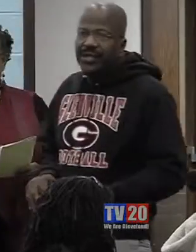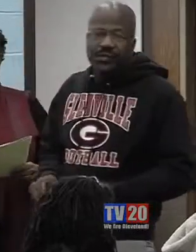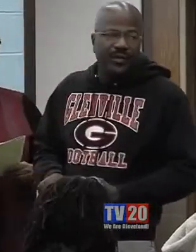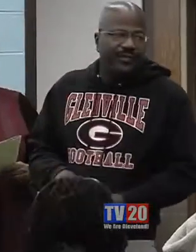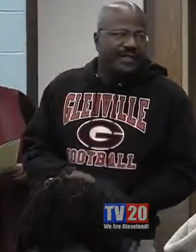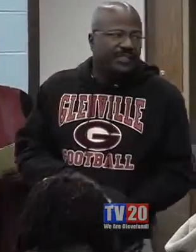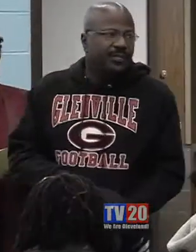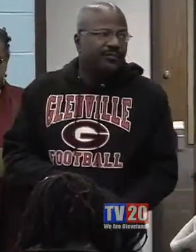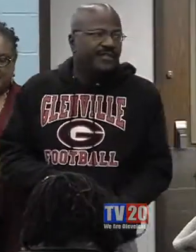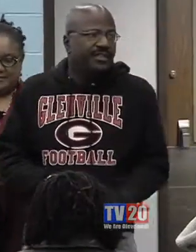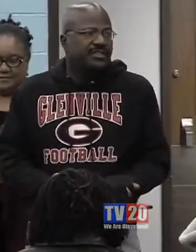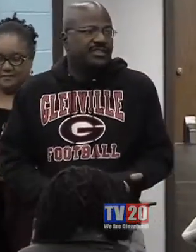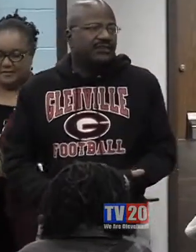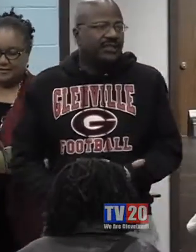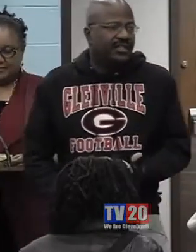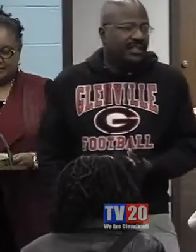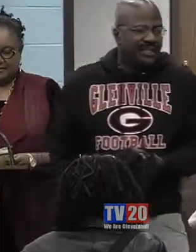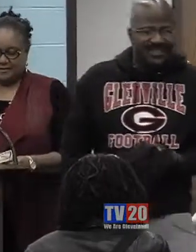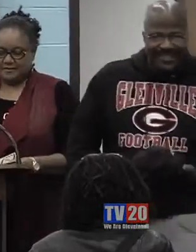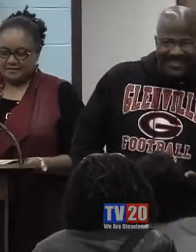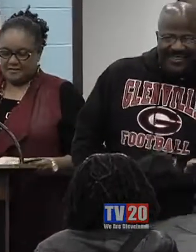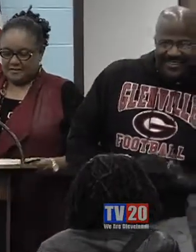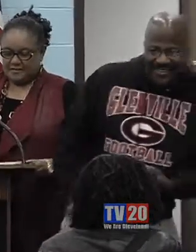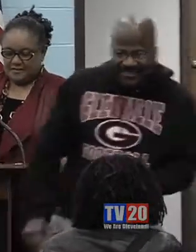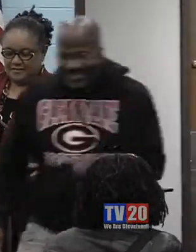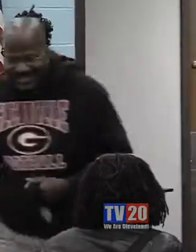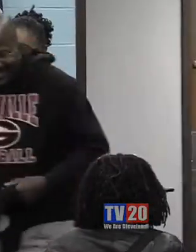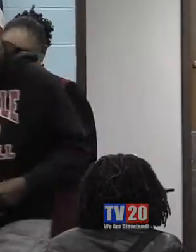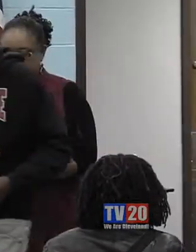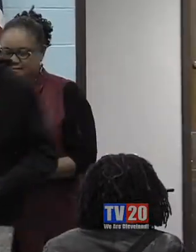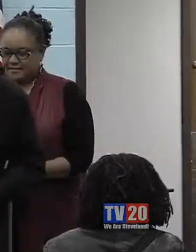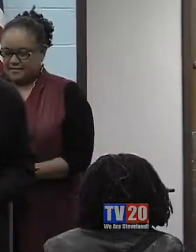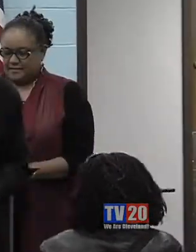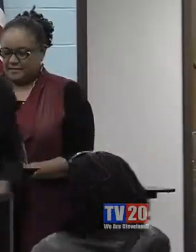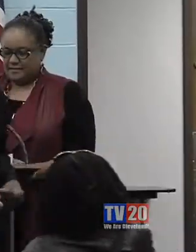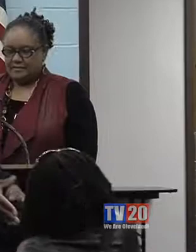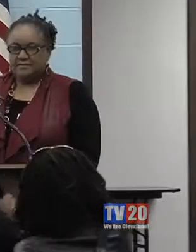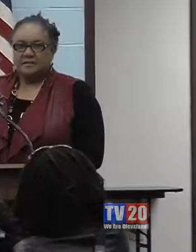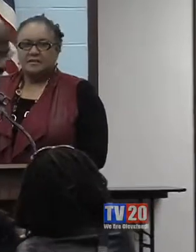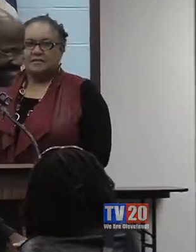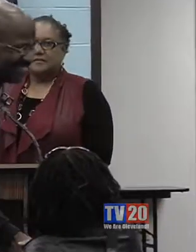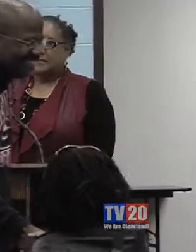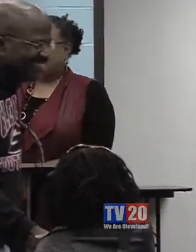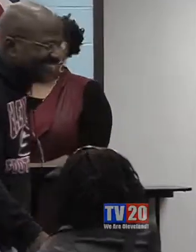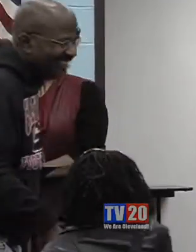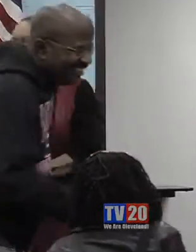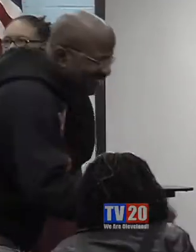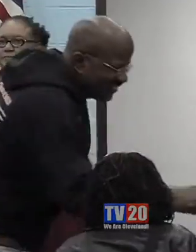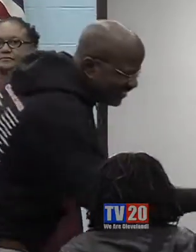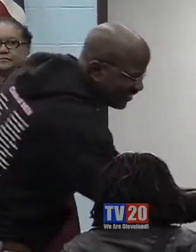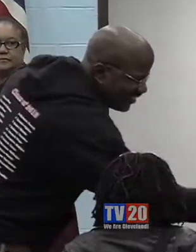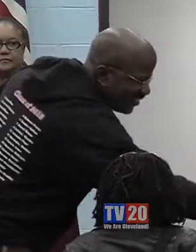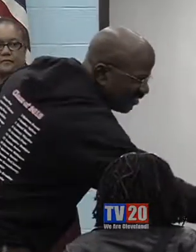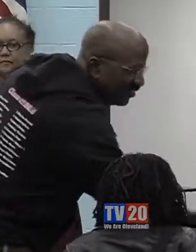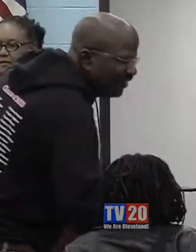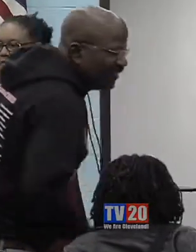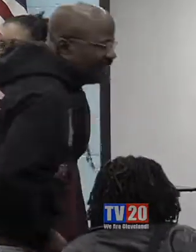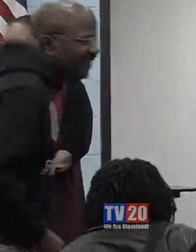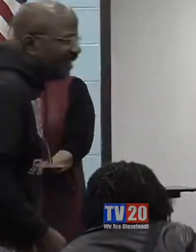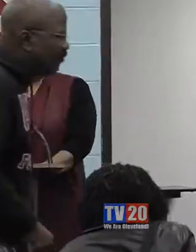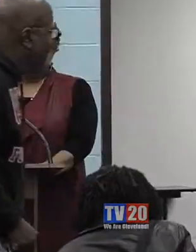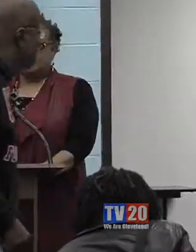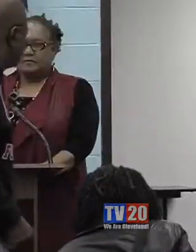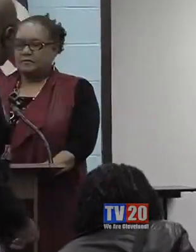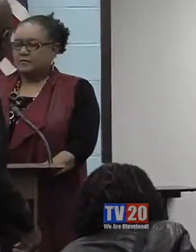Right. We can do prevention. Prevention is definitely key. And Councilman, would you be willing, I know more people have their hands raised, but would you be willing to stay around a little bit